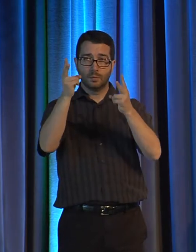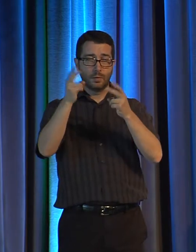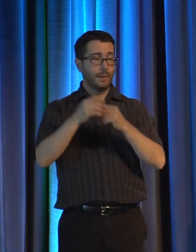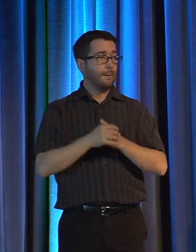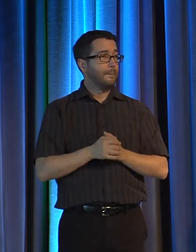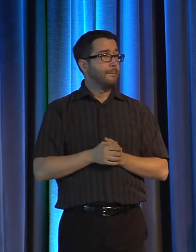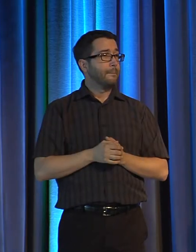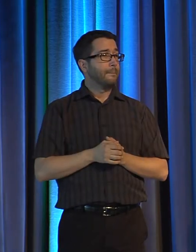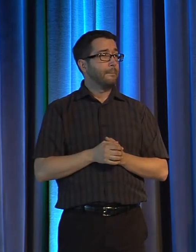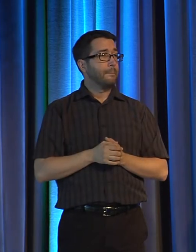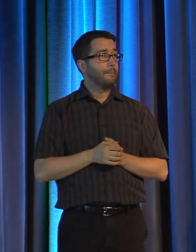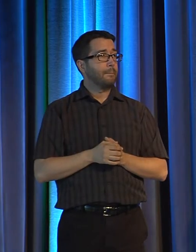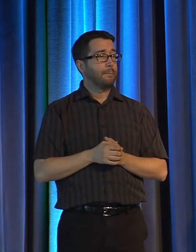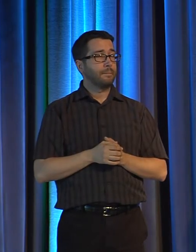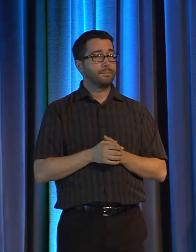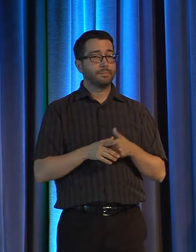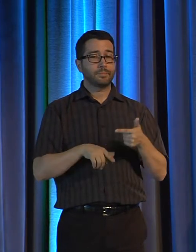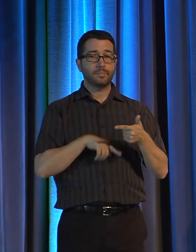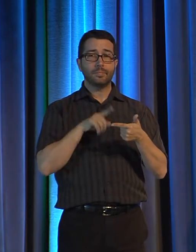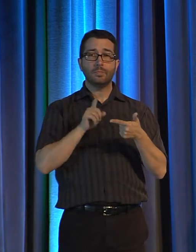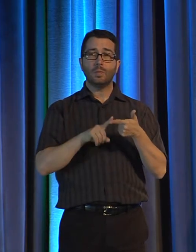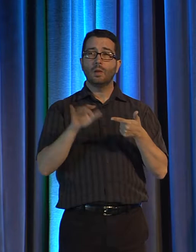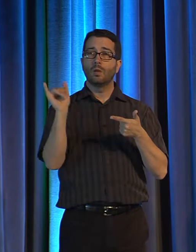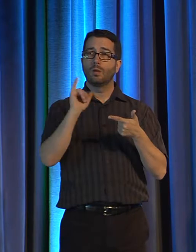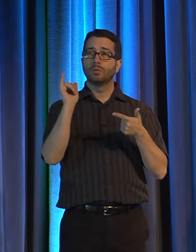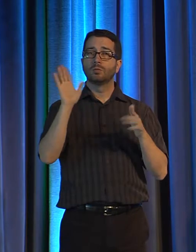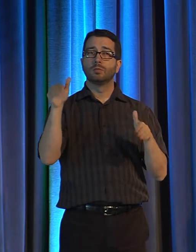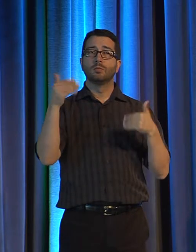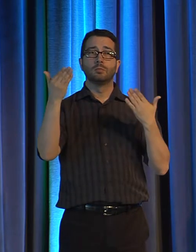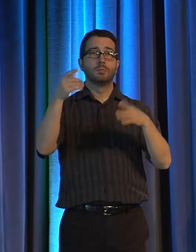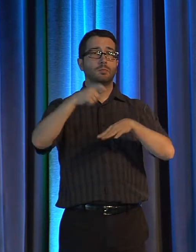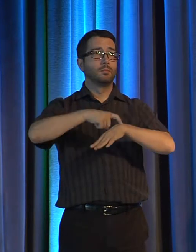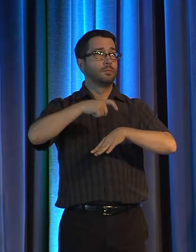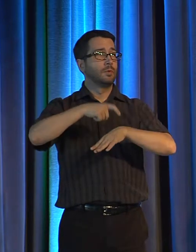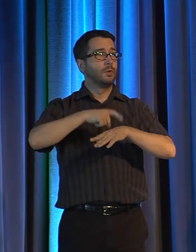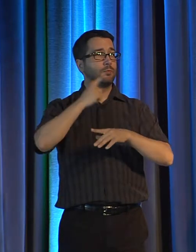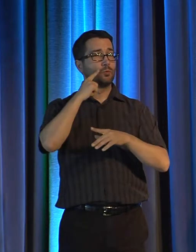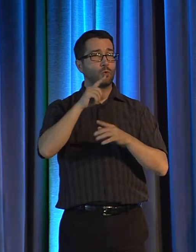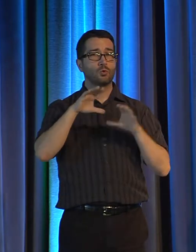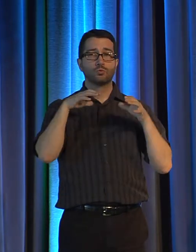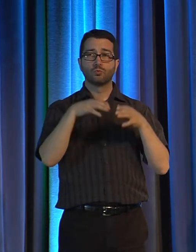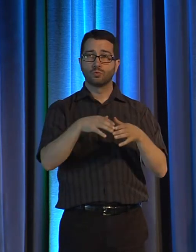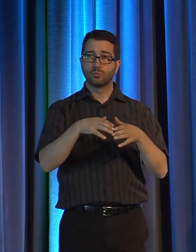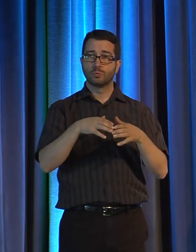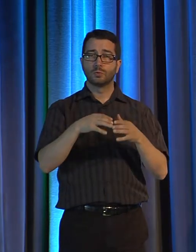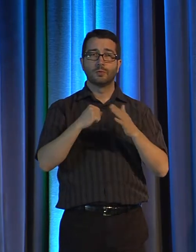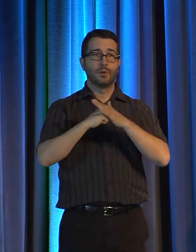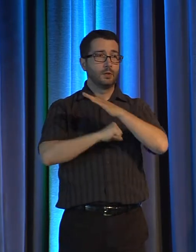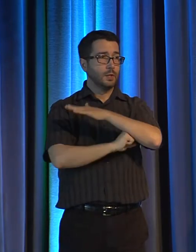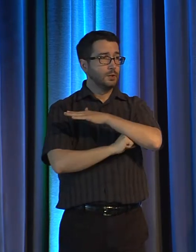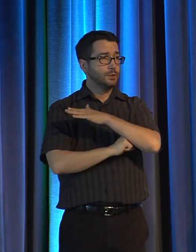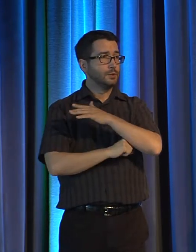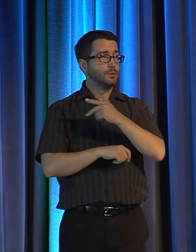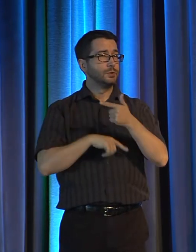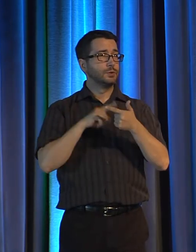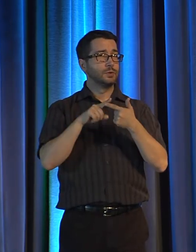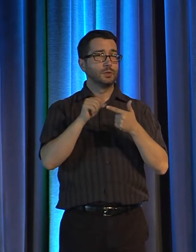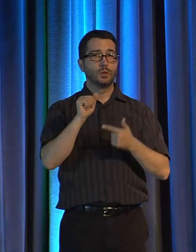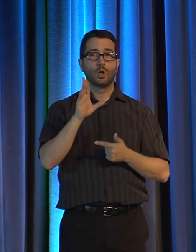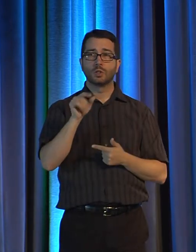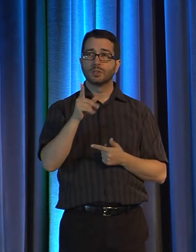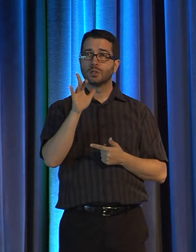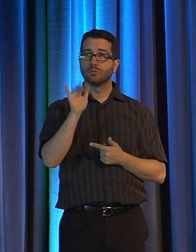meeting. And we will provide time to listen to established groups such as foundations and